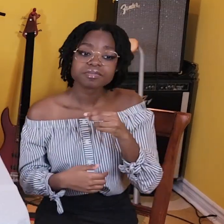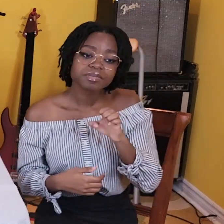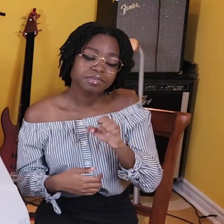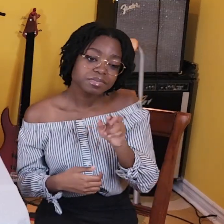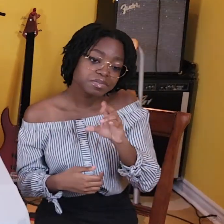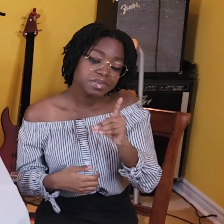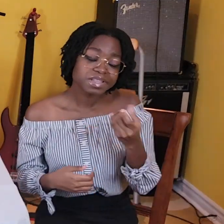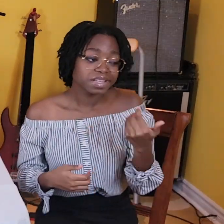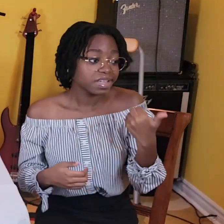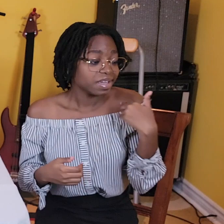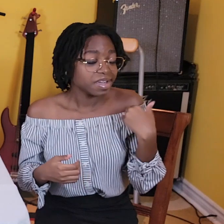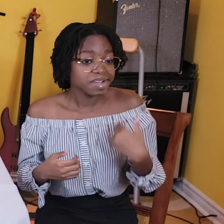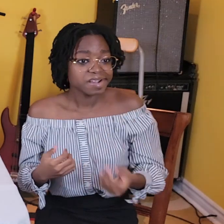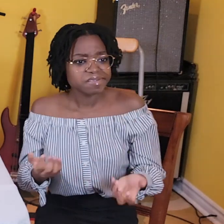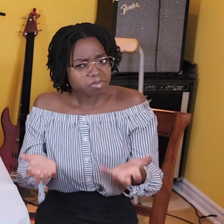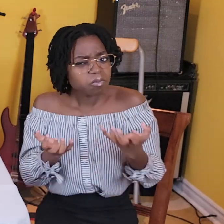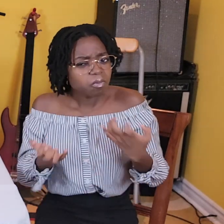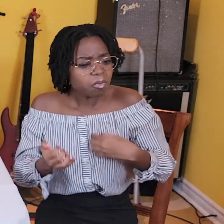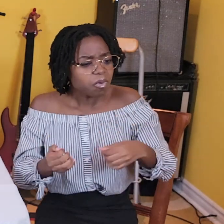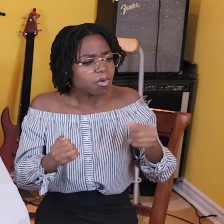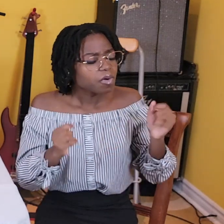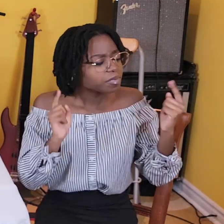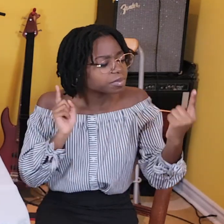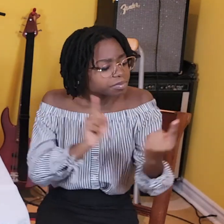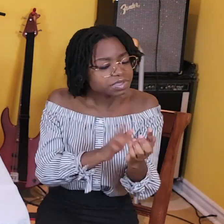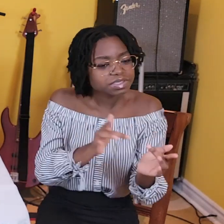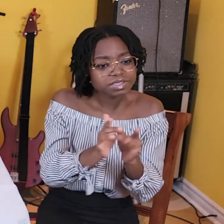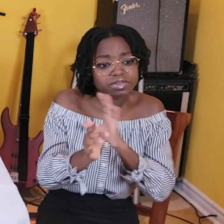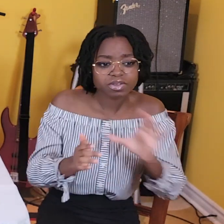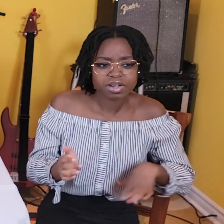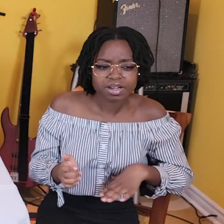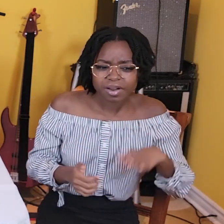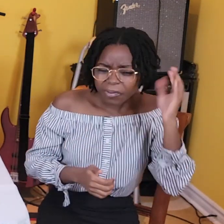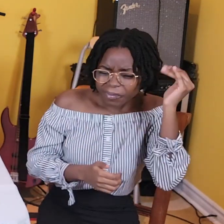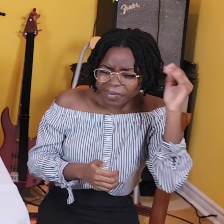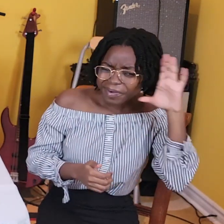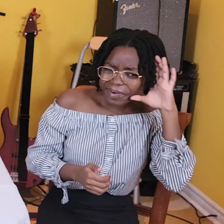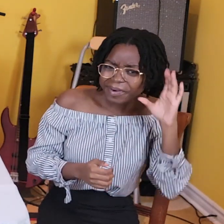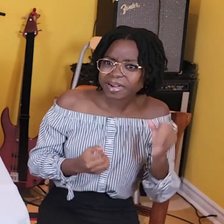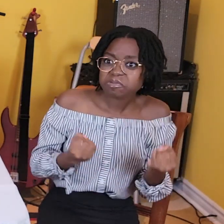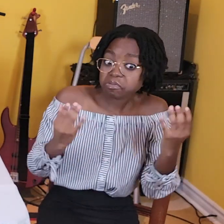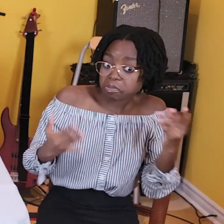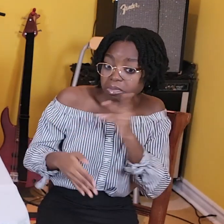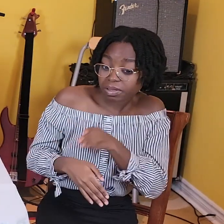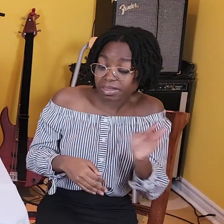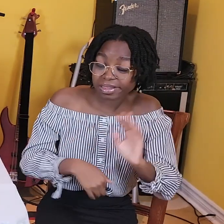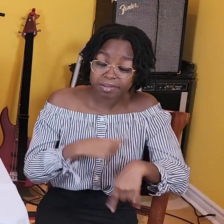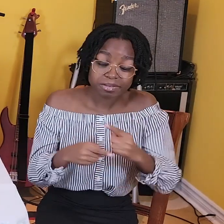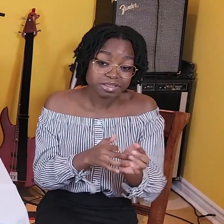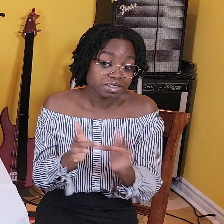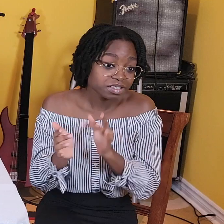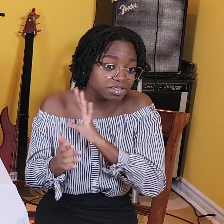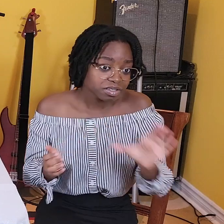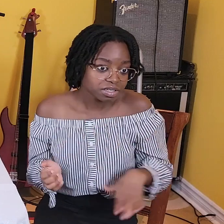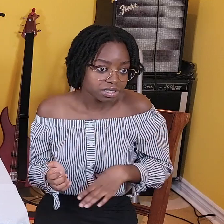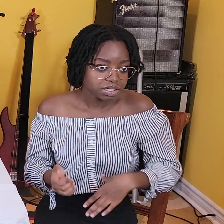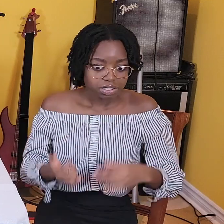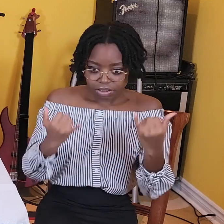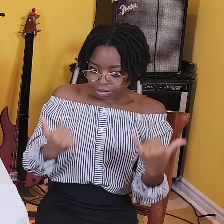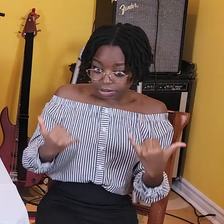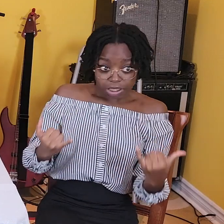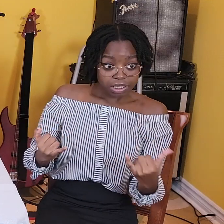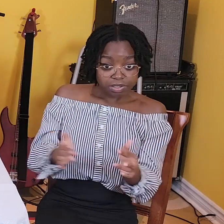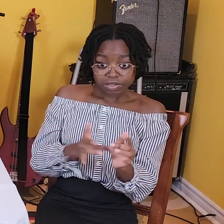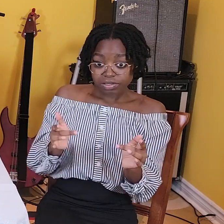Herod has had the desire to meet Jesus Christ because he's heard so much about Jesus Christ. But you see, today there are so many people who want to hear